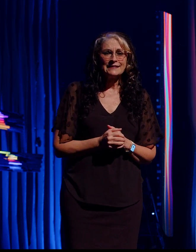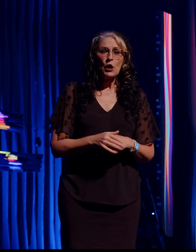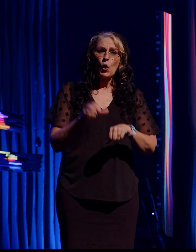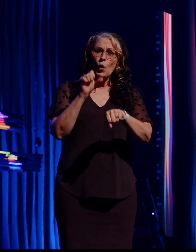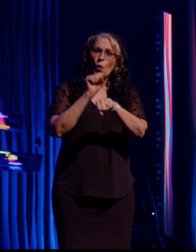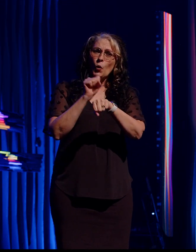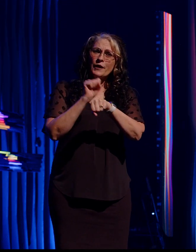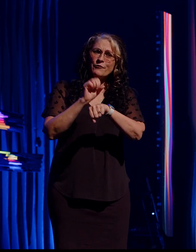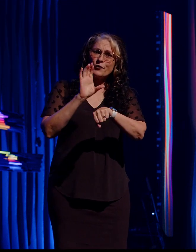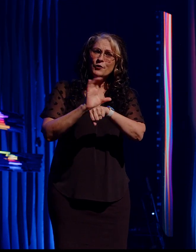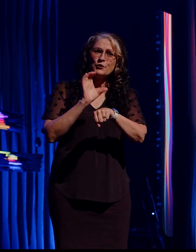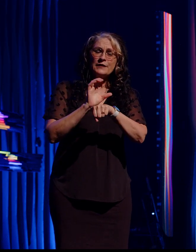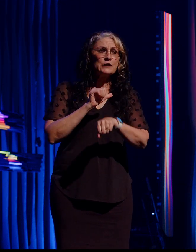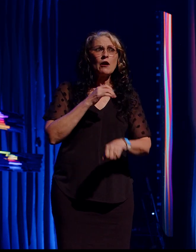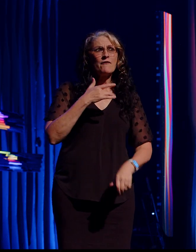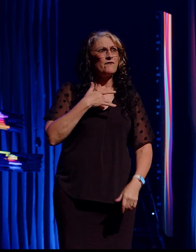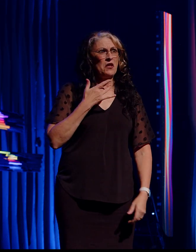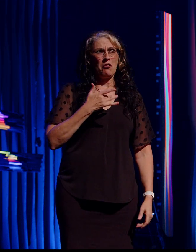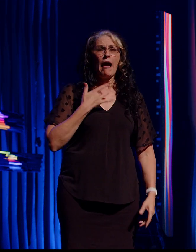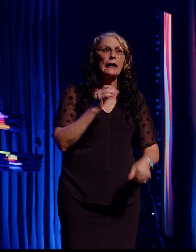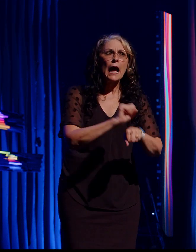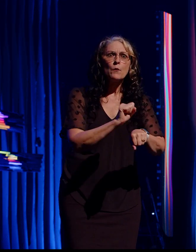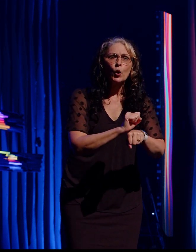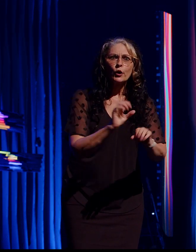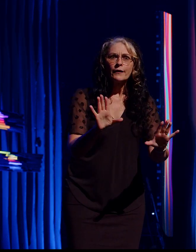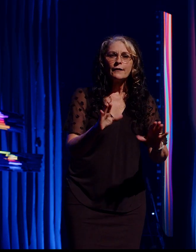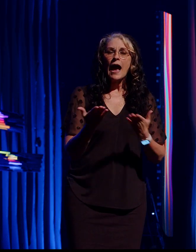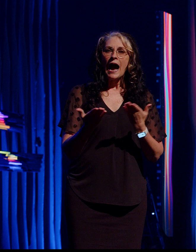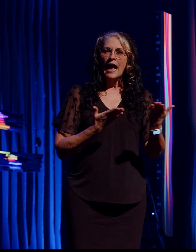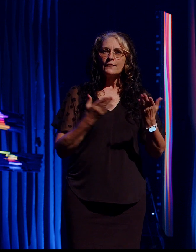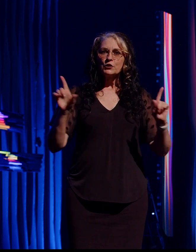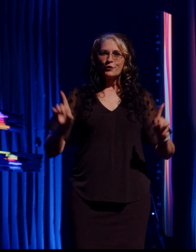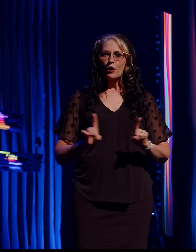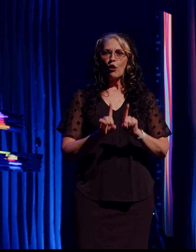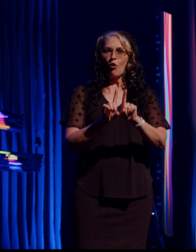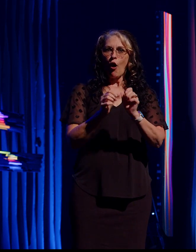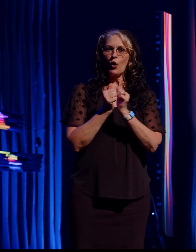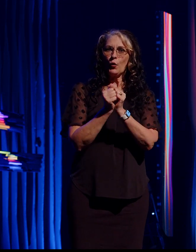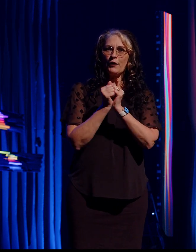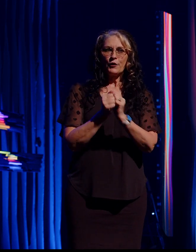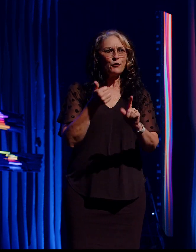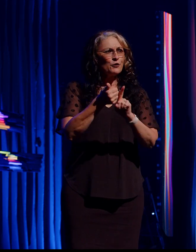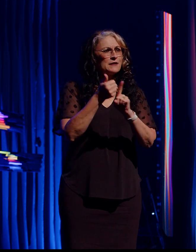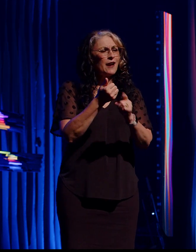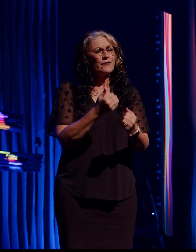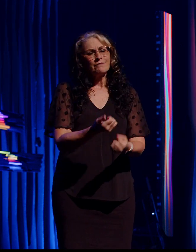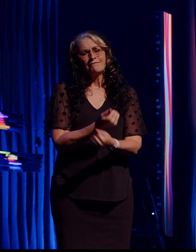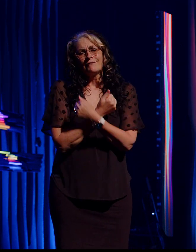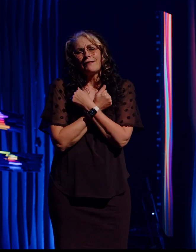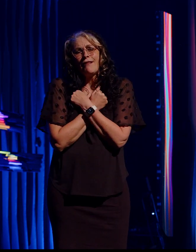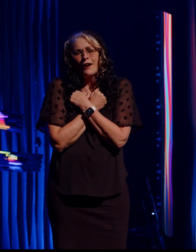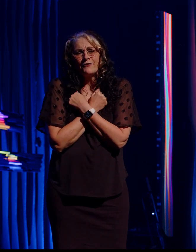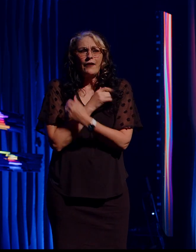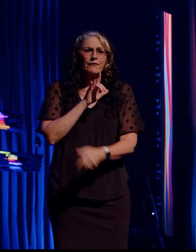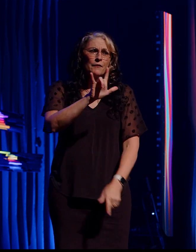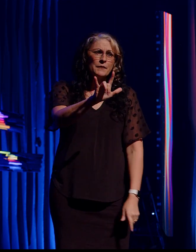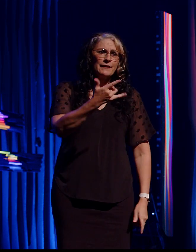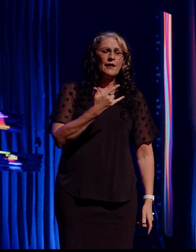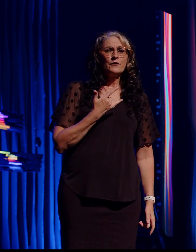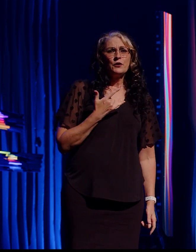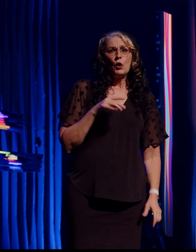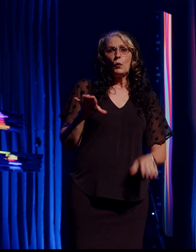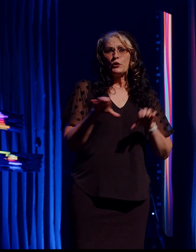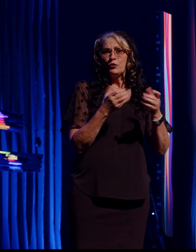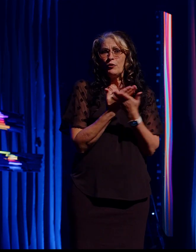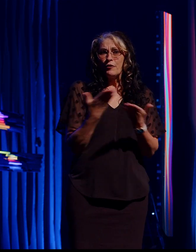working for the Grove hasn't felt like I've worked for the Grove. I have served alongside you. You have loved me. I have loved you. We have